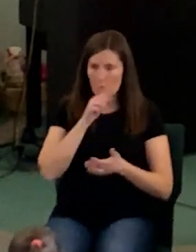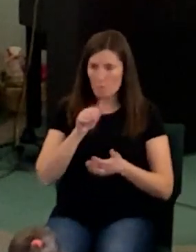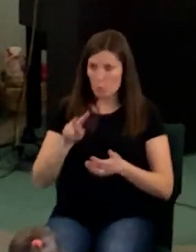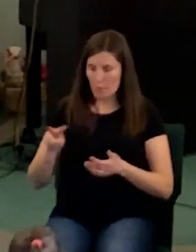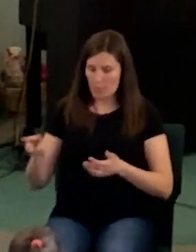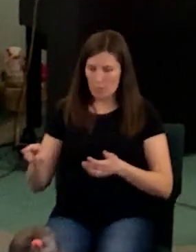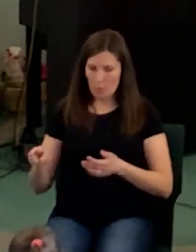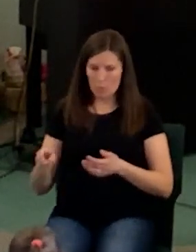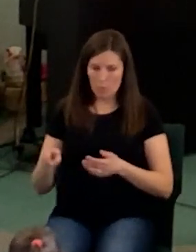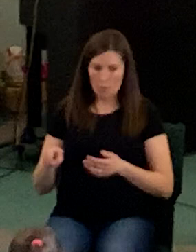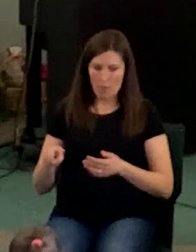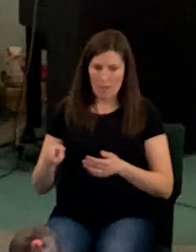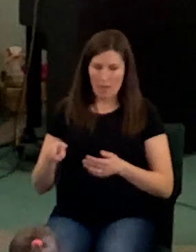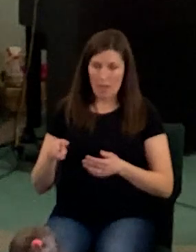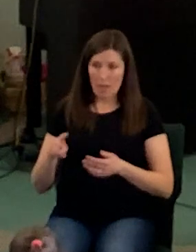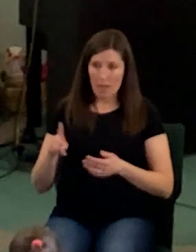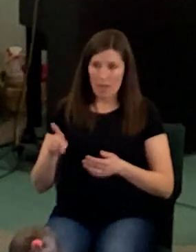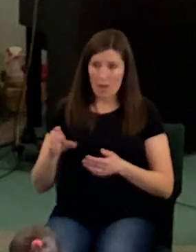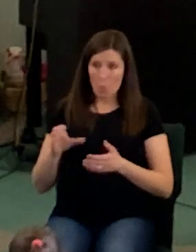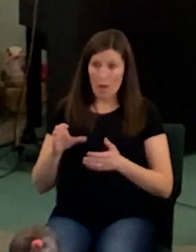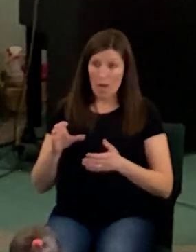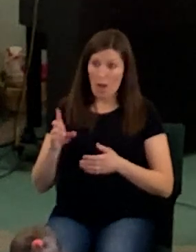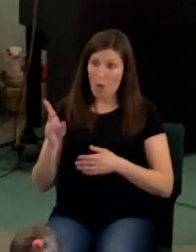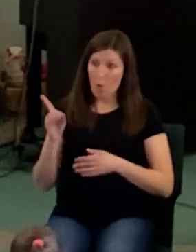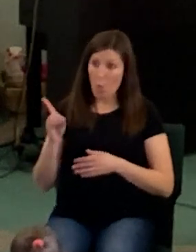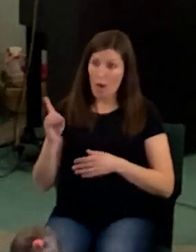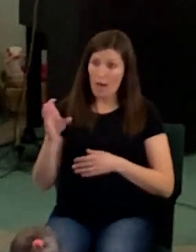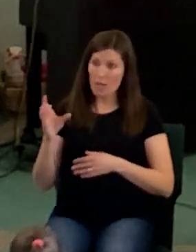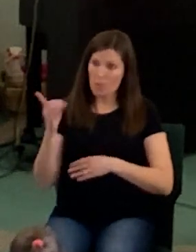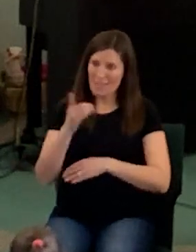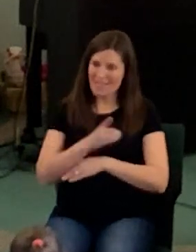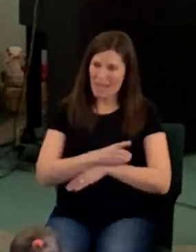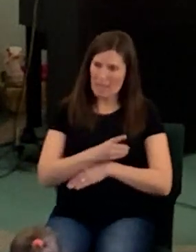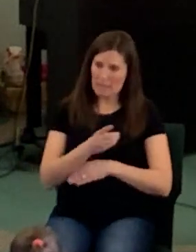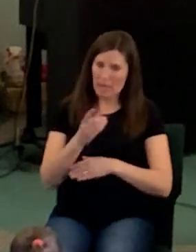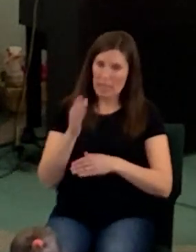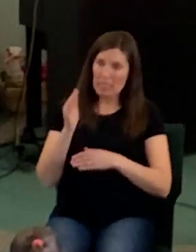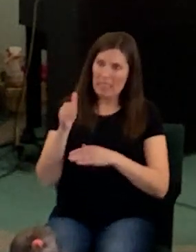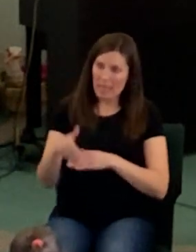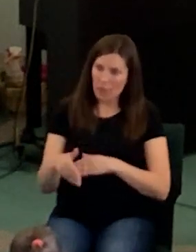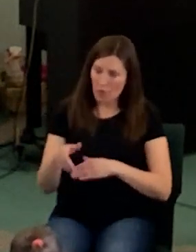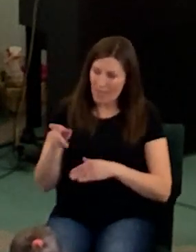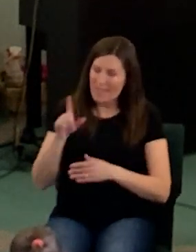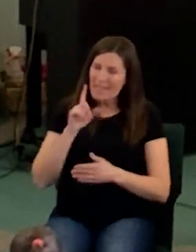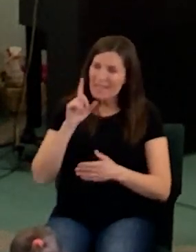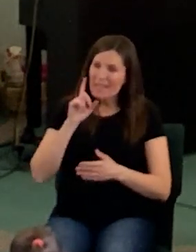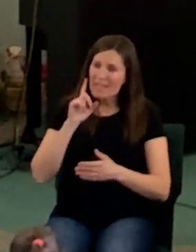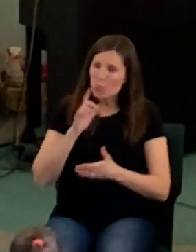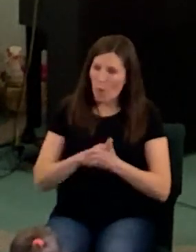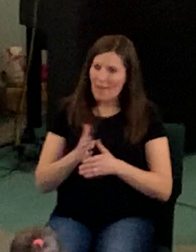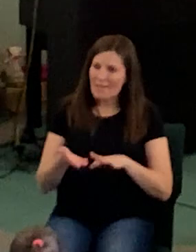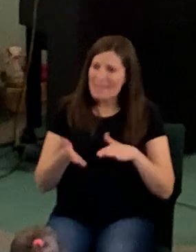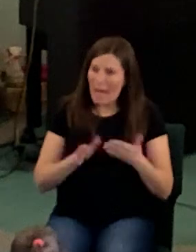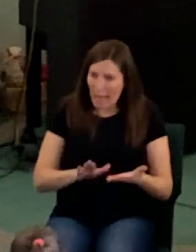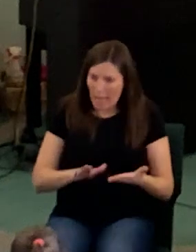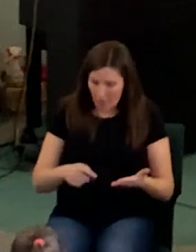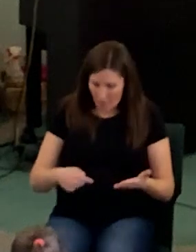Less than 100 days later, his wife died of stomach cancer. Can you imagine being a widow at age